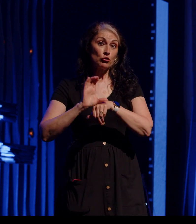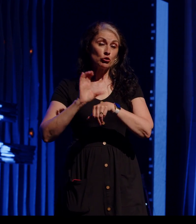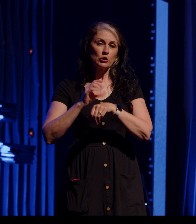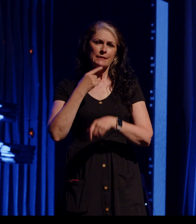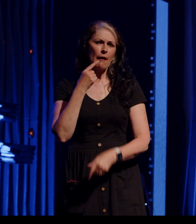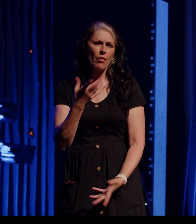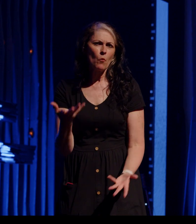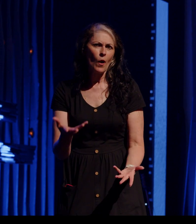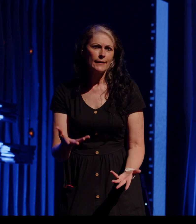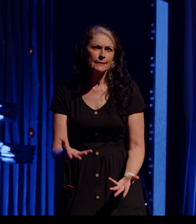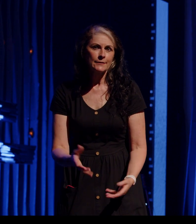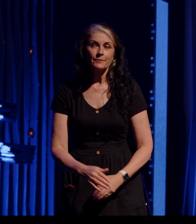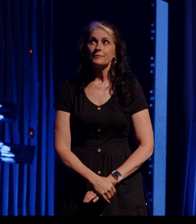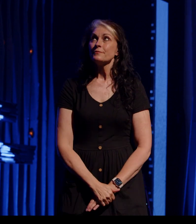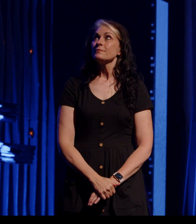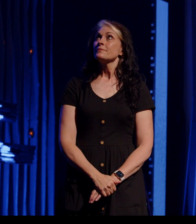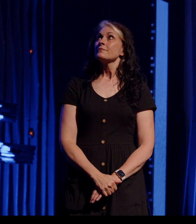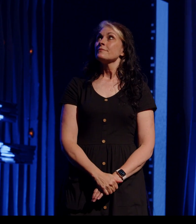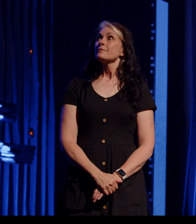tell them?